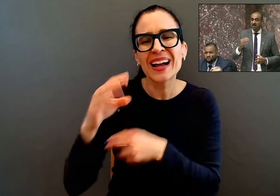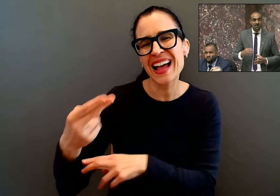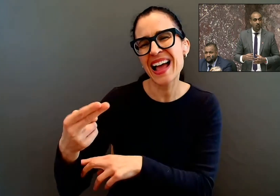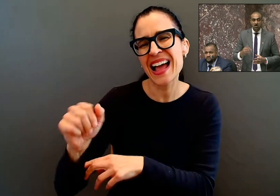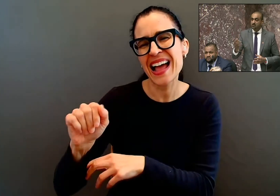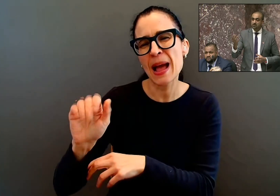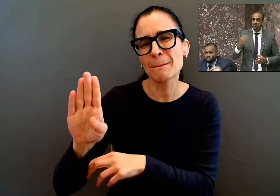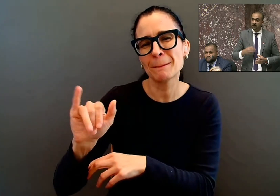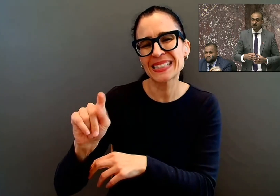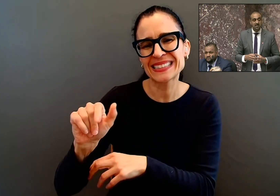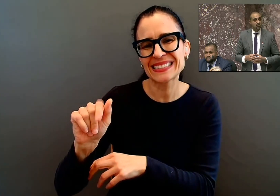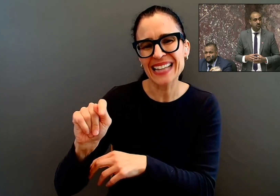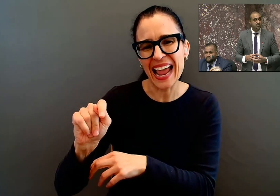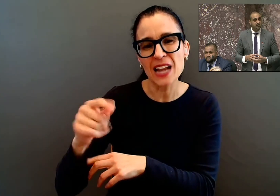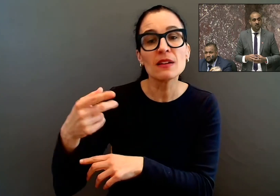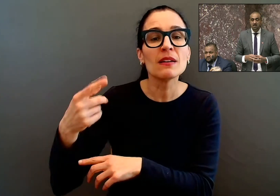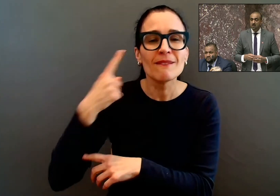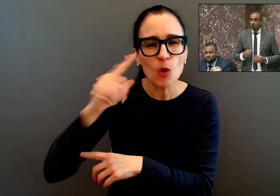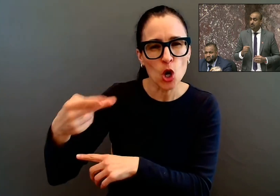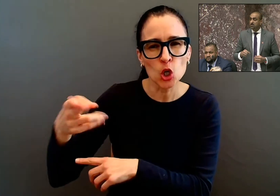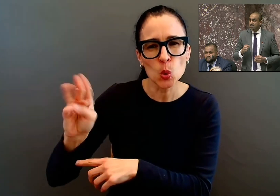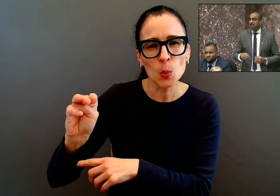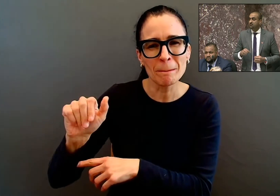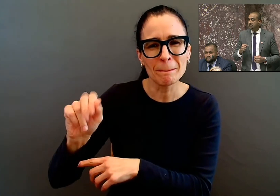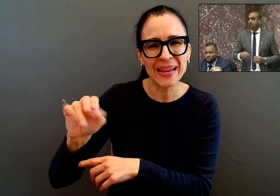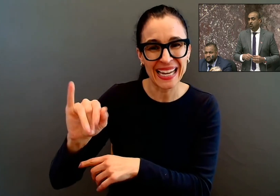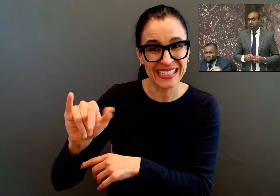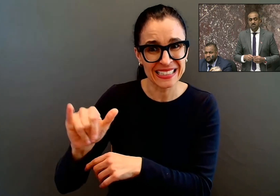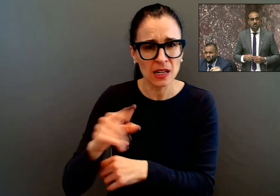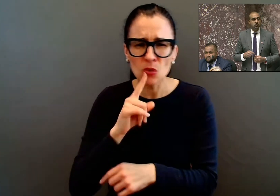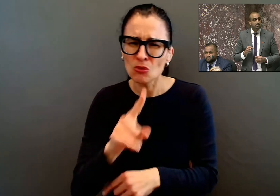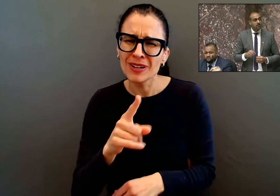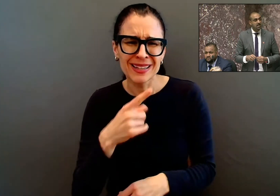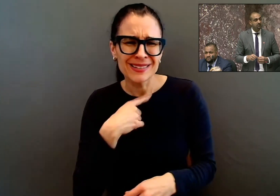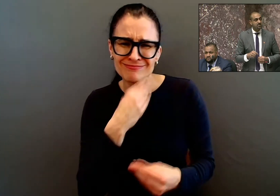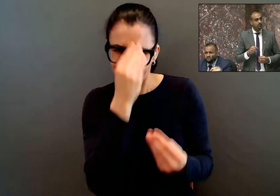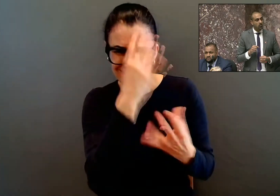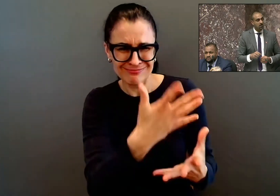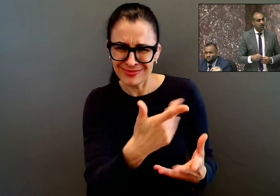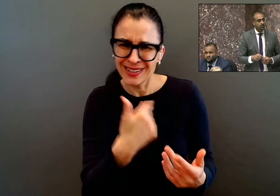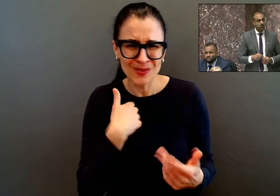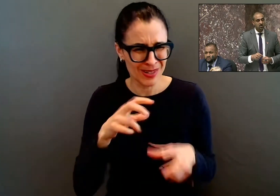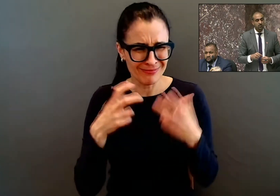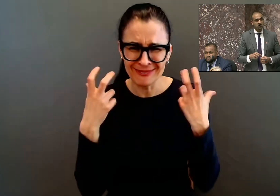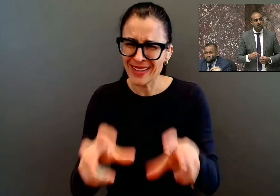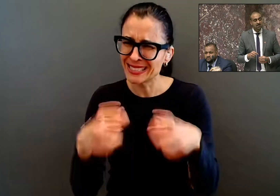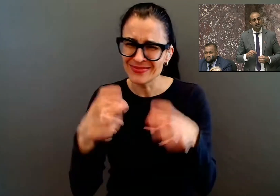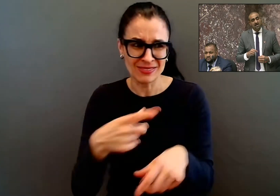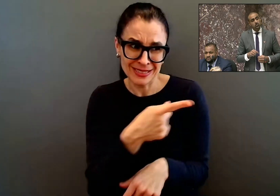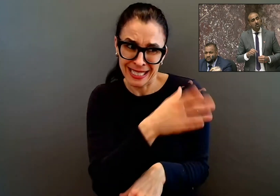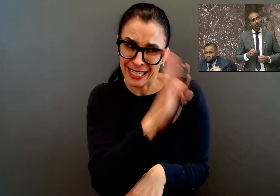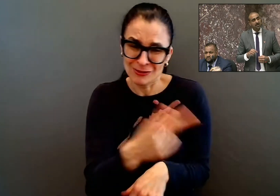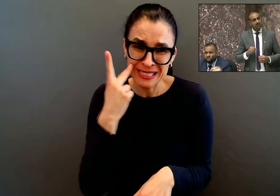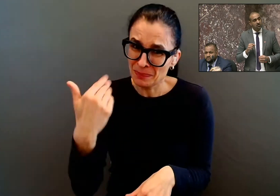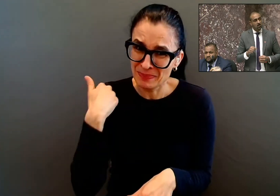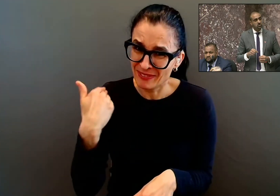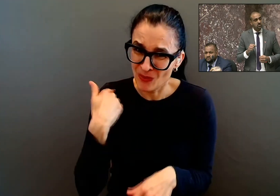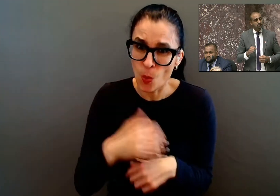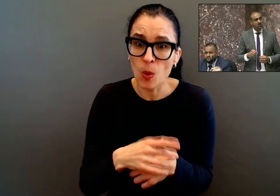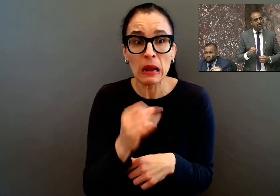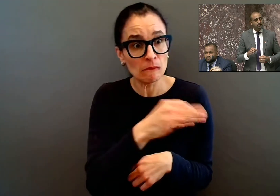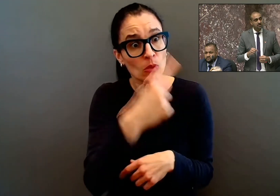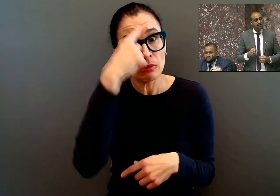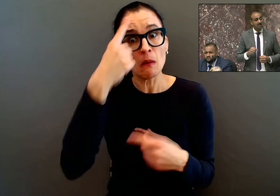welcome that. I welcome him to raise that, Honourable Speaker. We believe in supporting seniors. We believe in supporting people in our communities. That's why we're making the